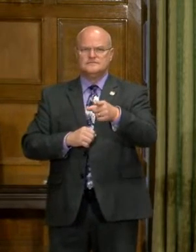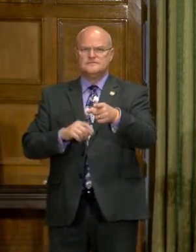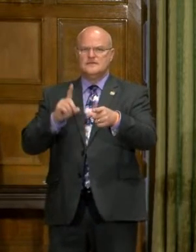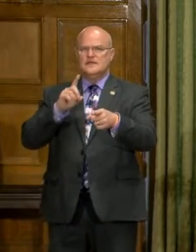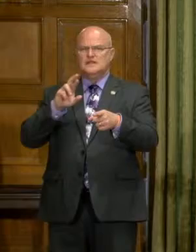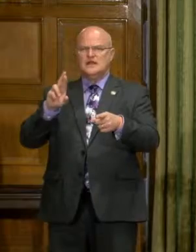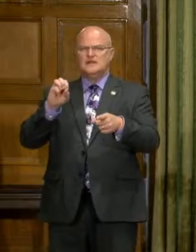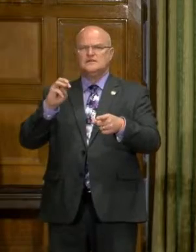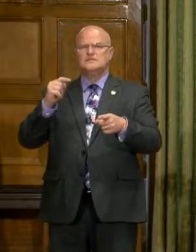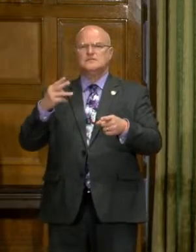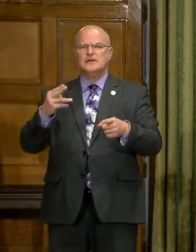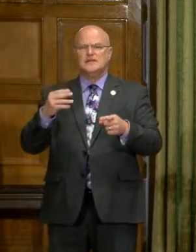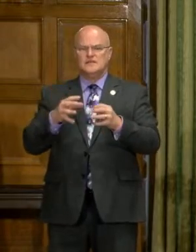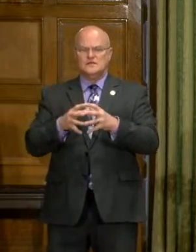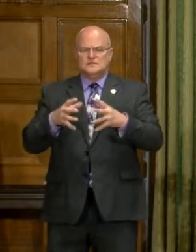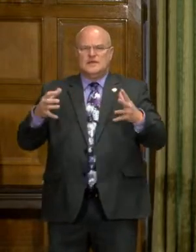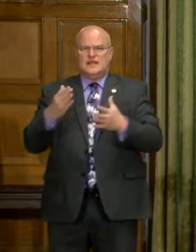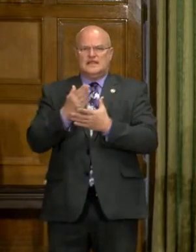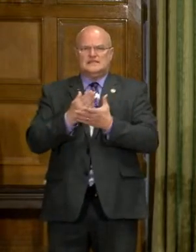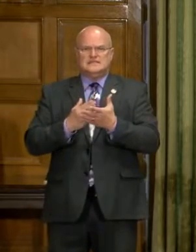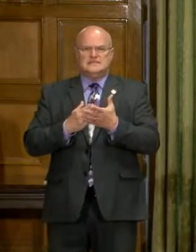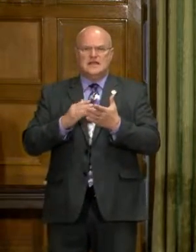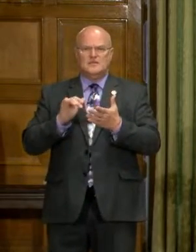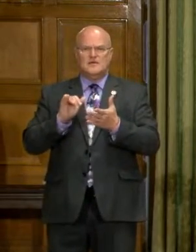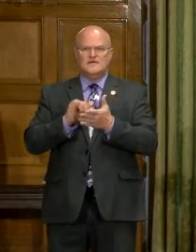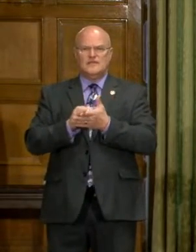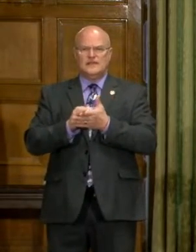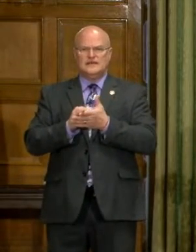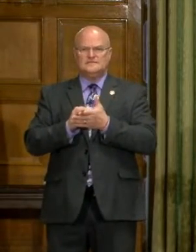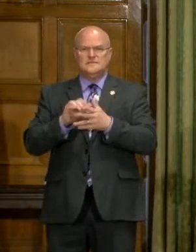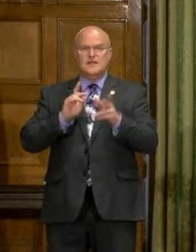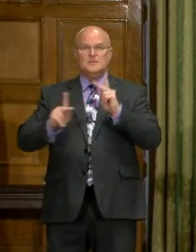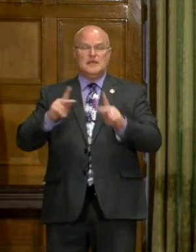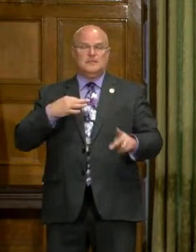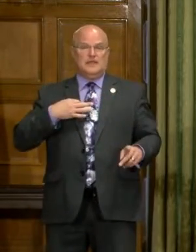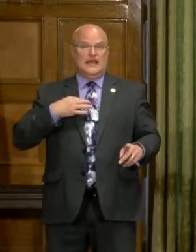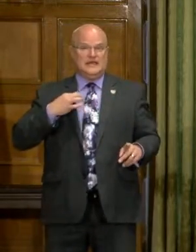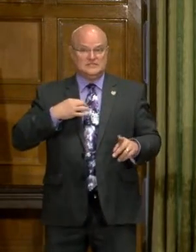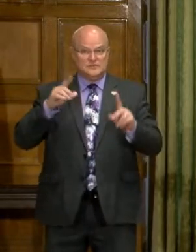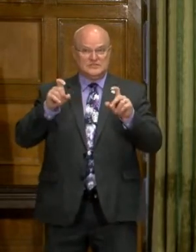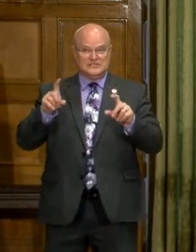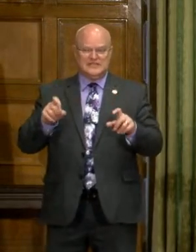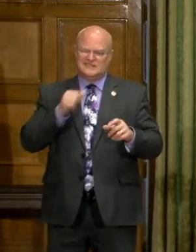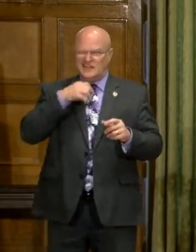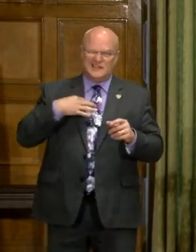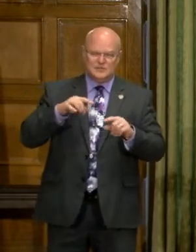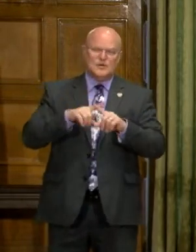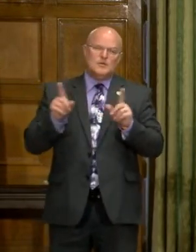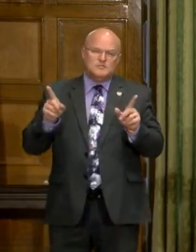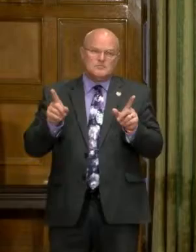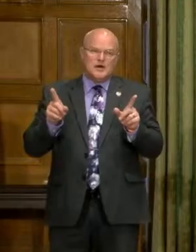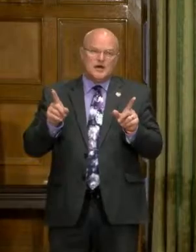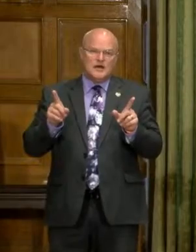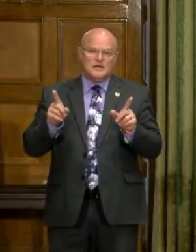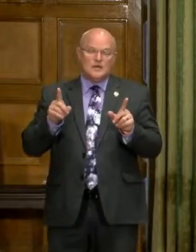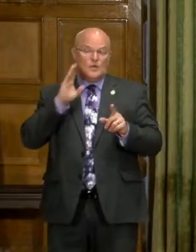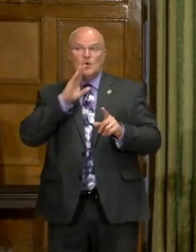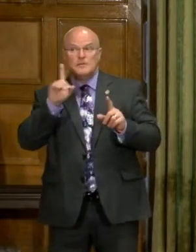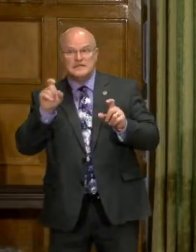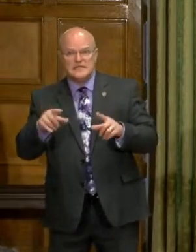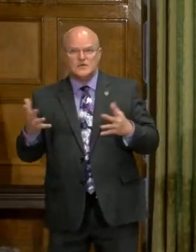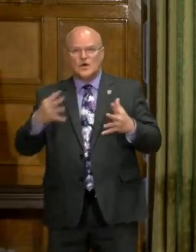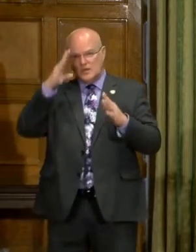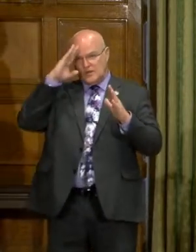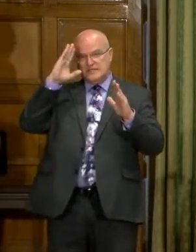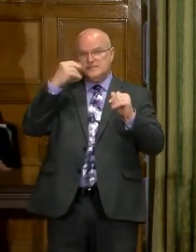Smith, now that you've kind of expanded some of the people eligible for a test, not eligible, but people that you're going to test,